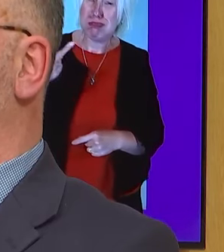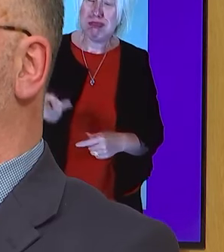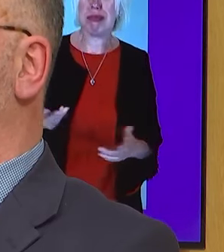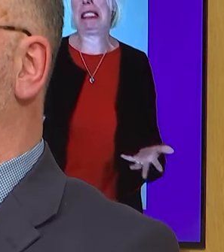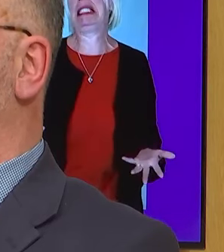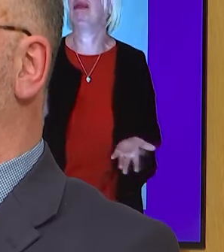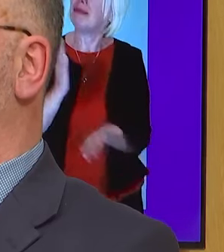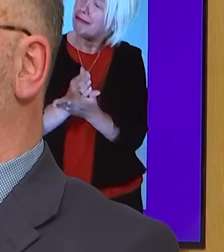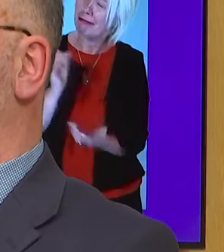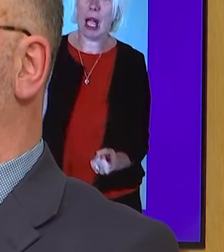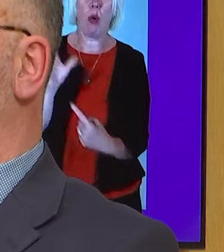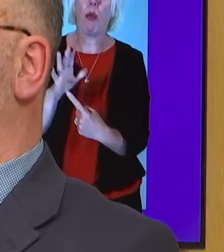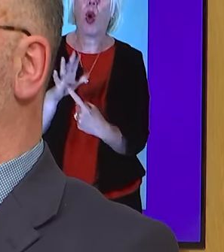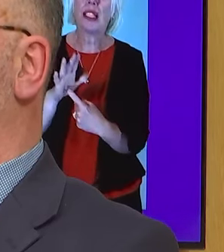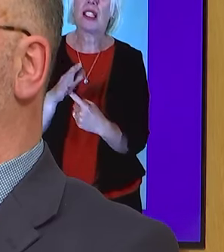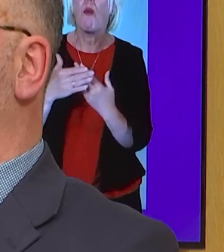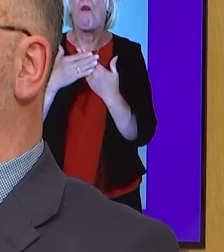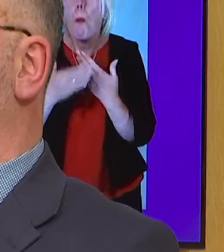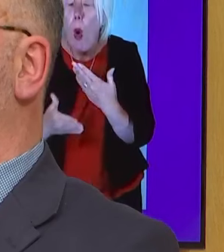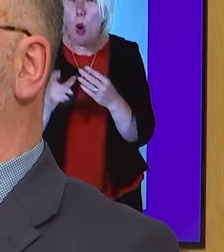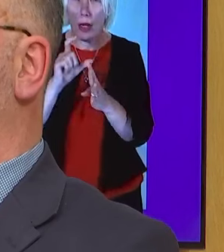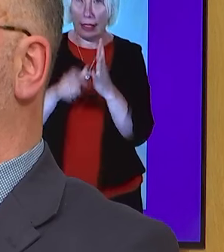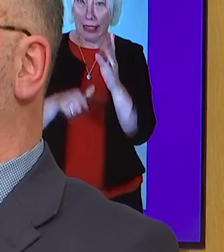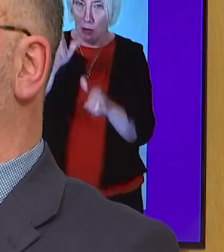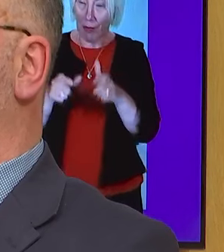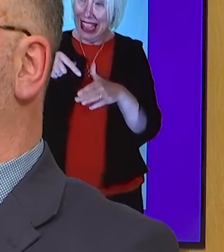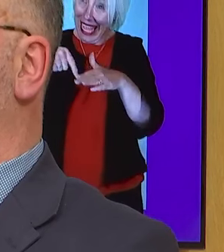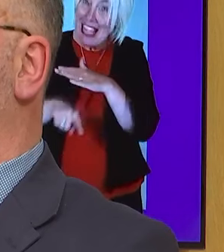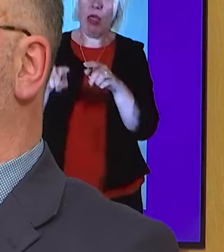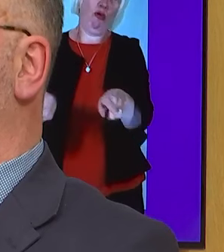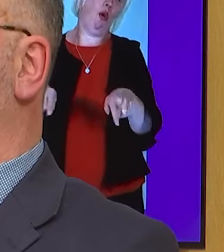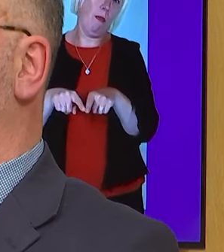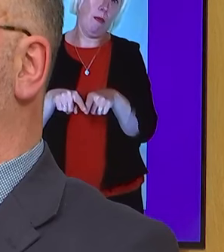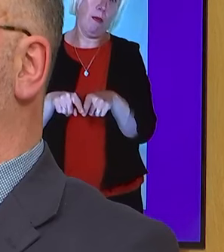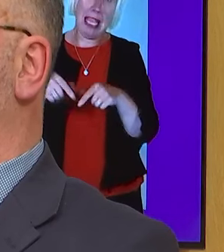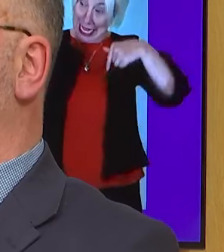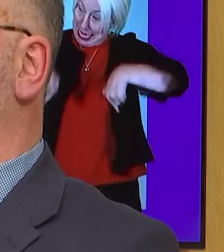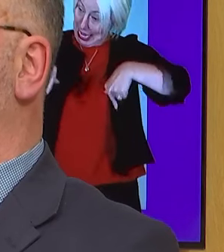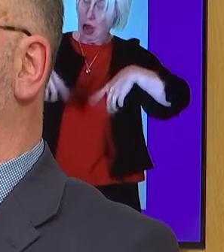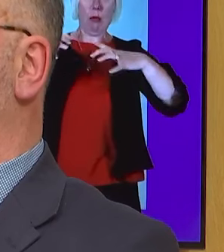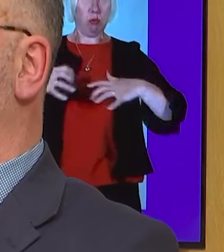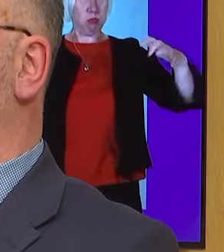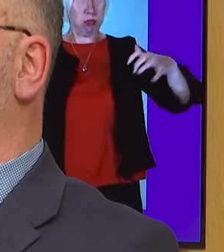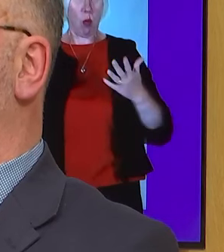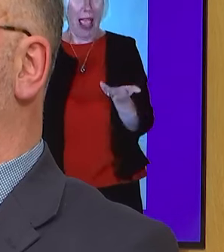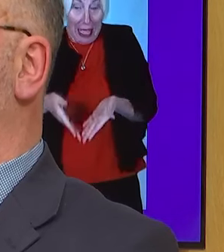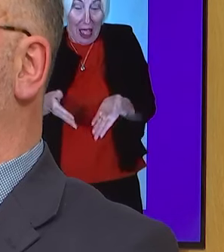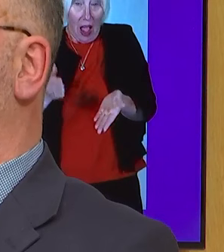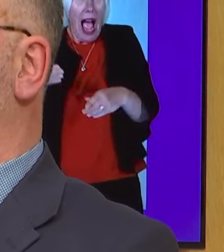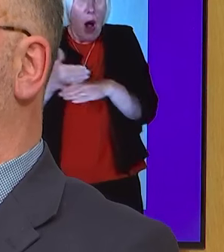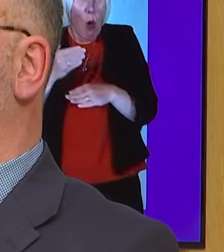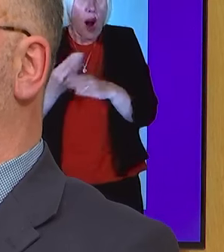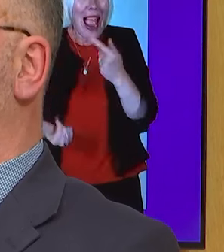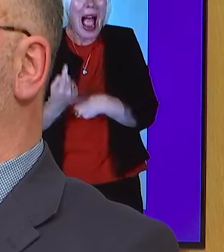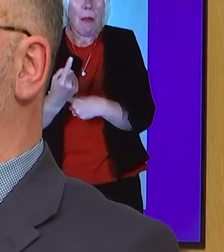really important to have more disabled people in the room where it happens. And this is one of those rooms where it happens. And sometimes it's about